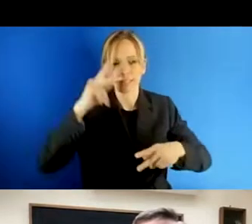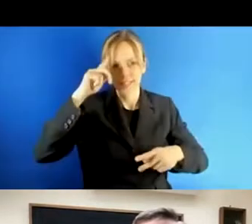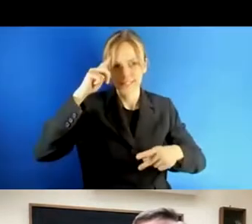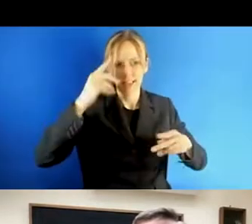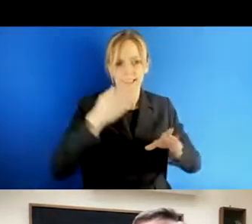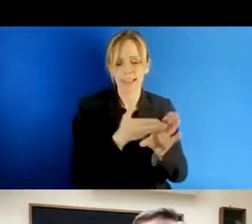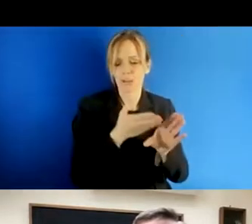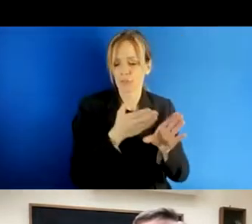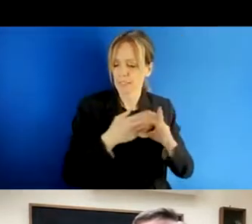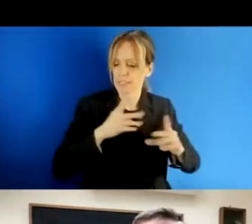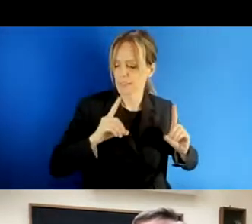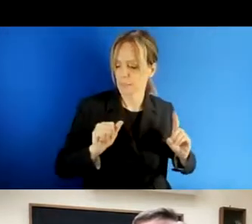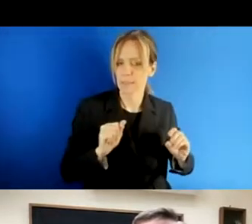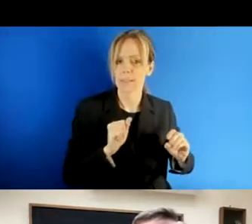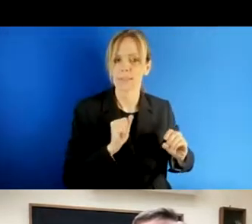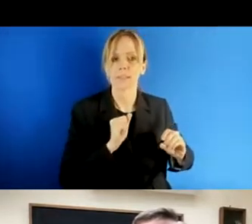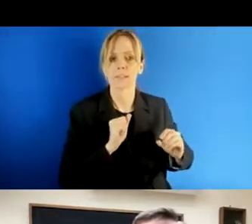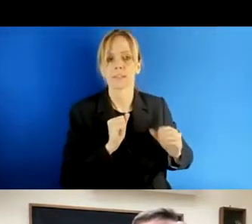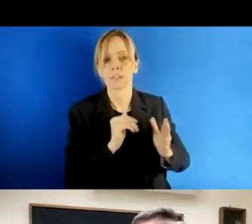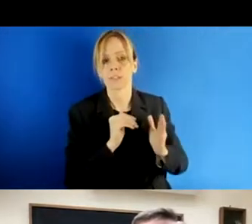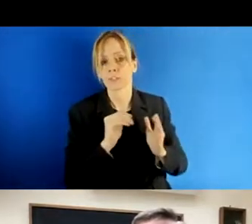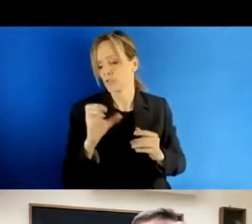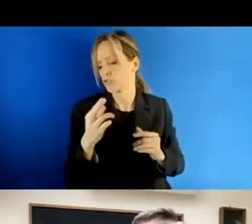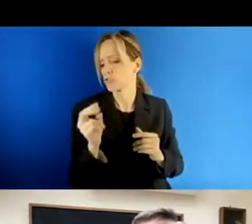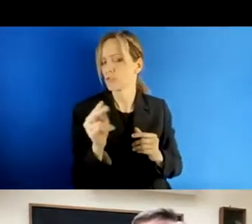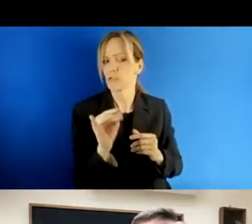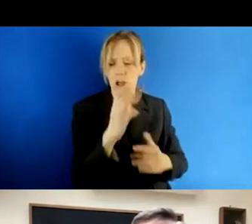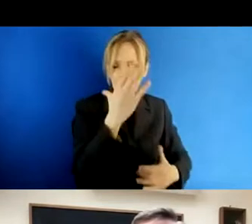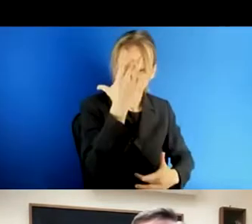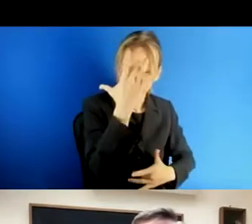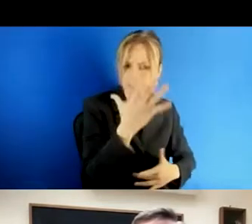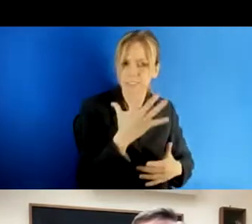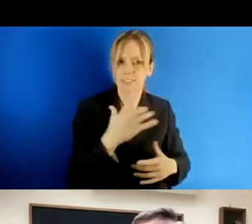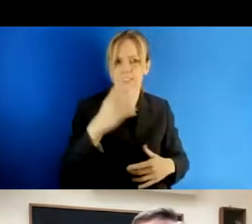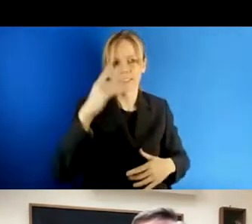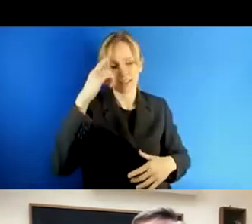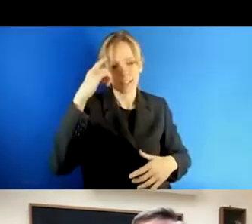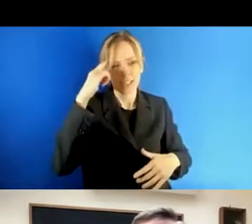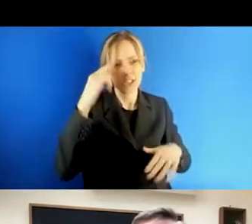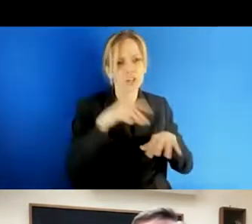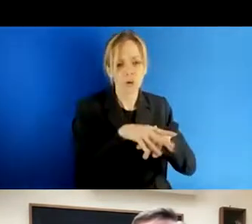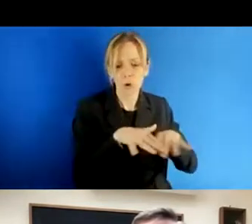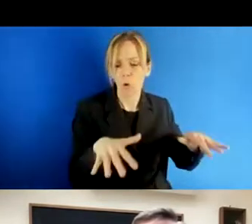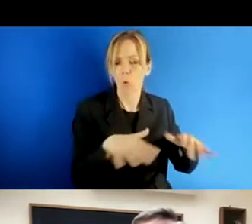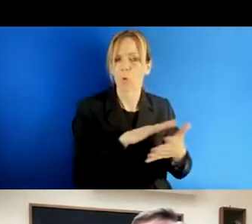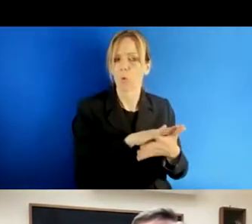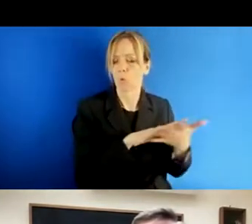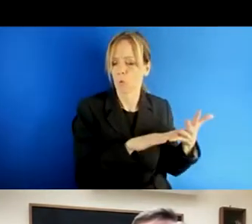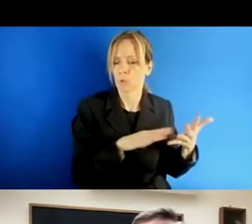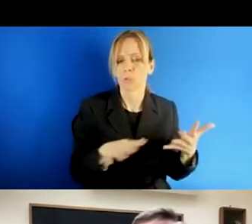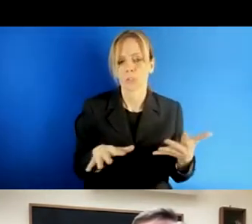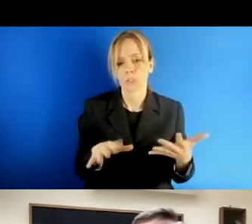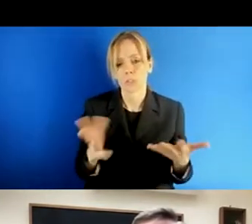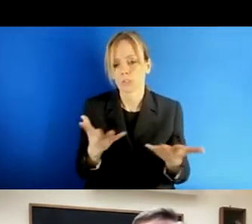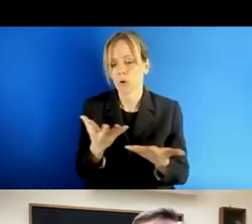chronic illnesses, and neurotypical conditions? To what extent does or doesn't the disability lab, your